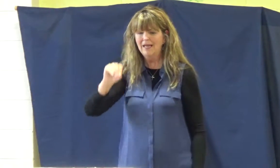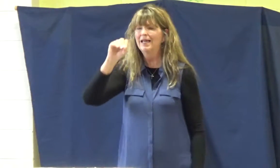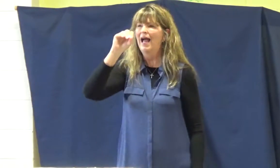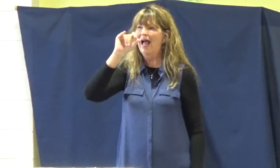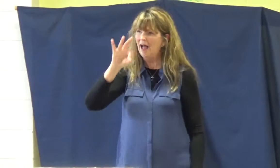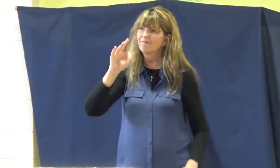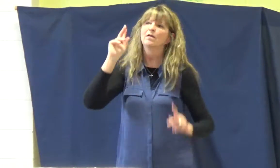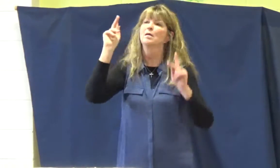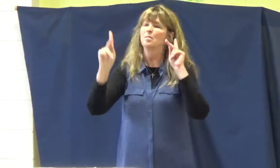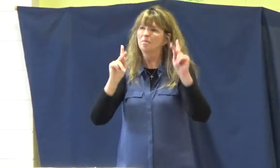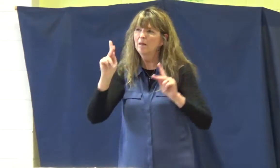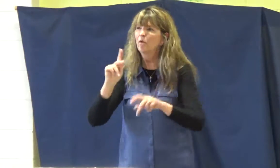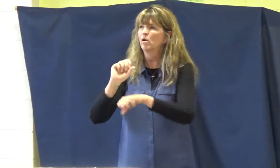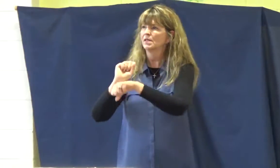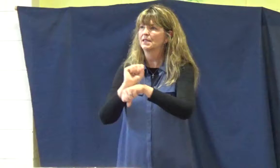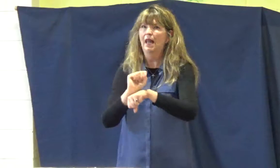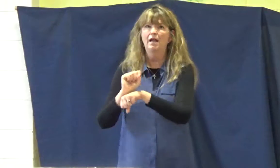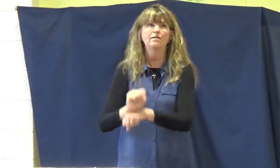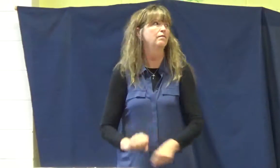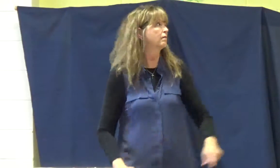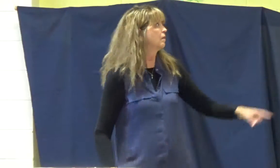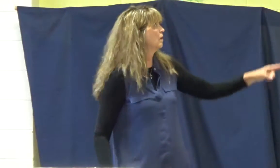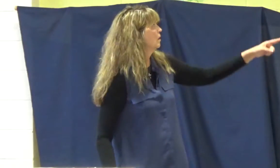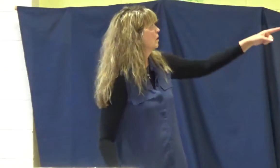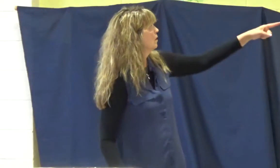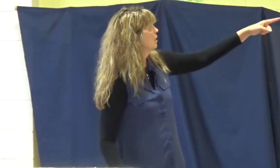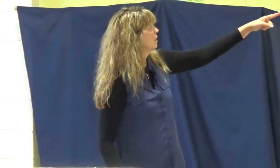25 to 40% of the people were slaves.